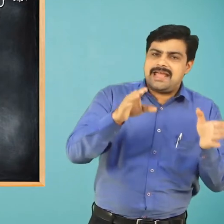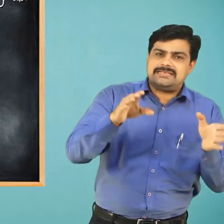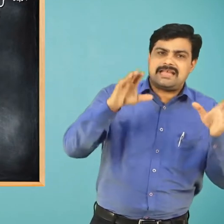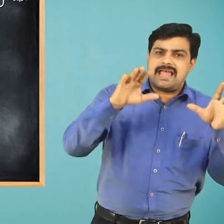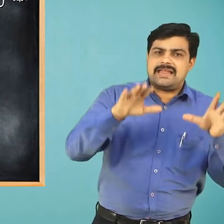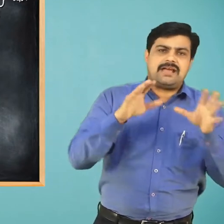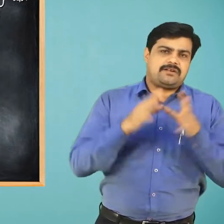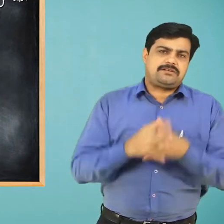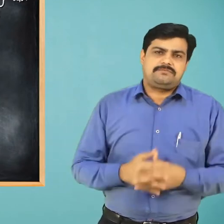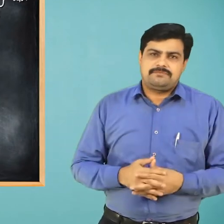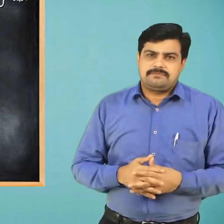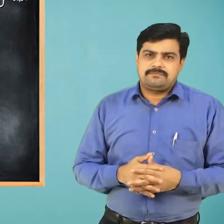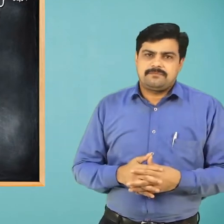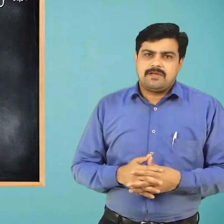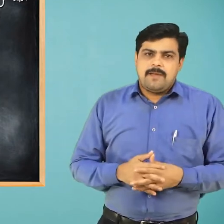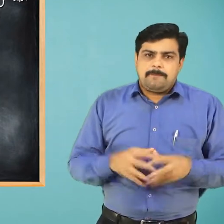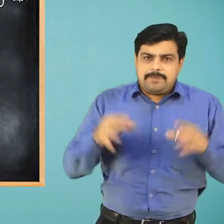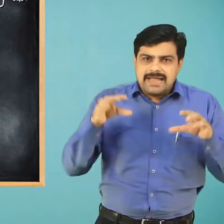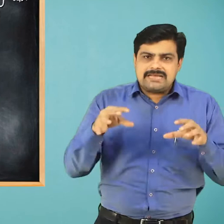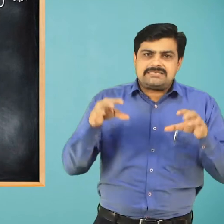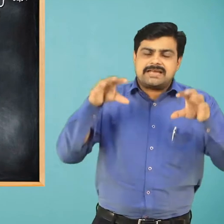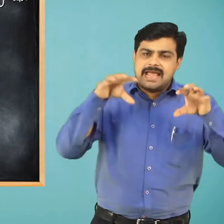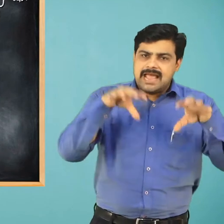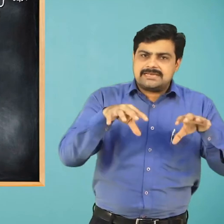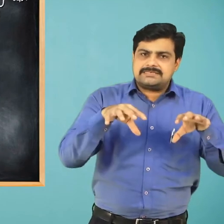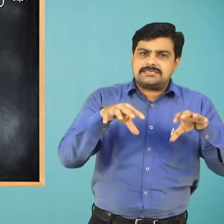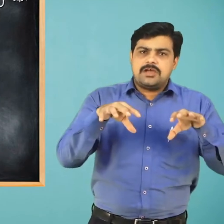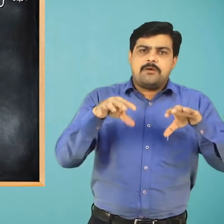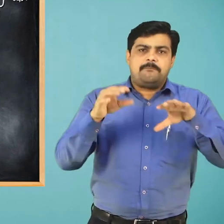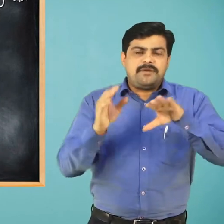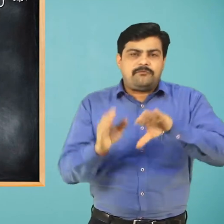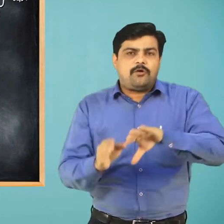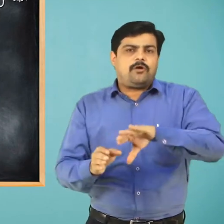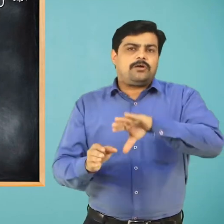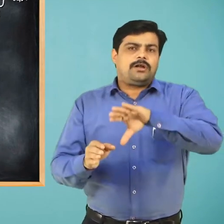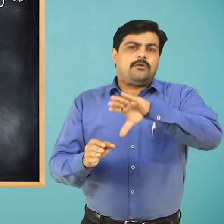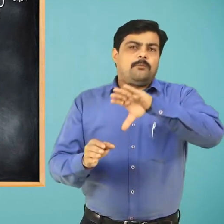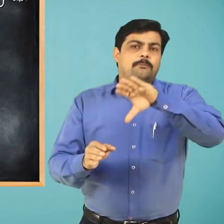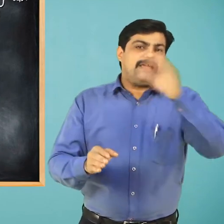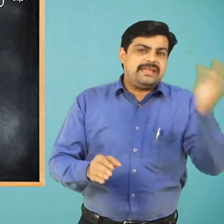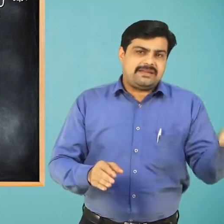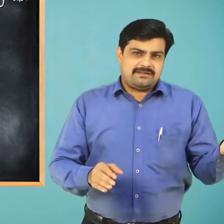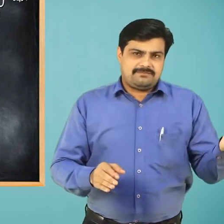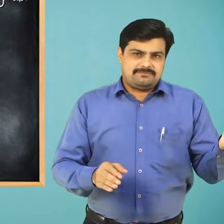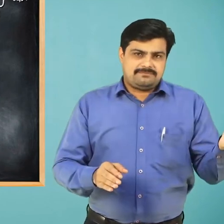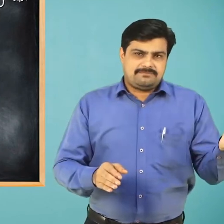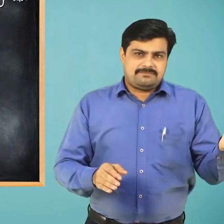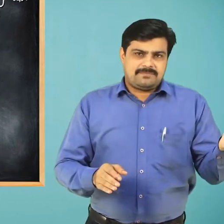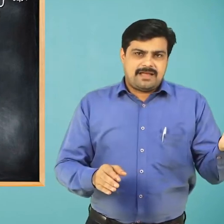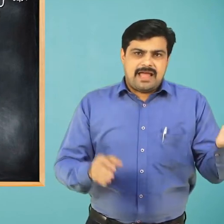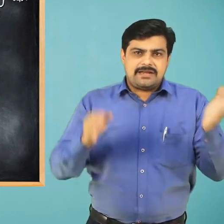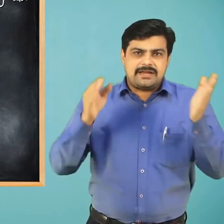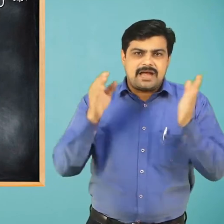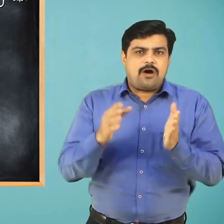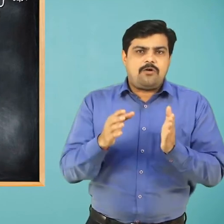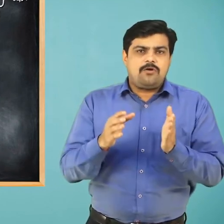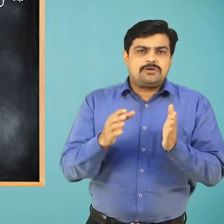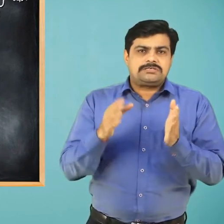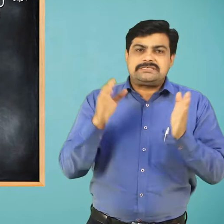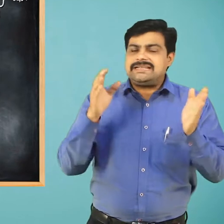has an error. Place has before been. And now, see